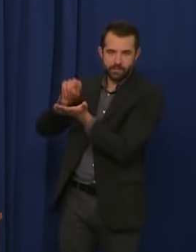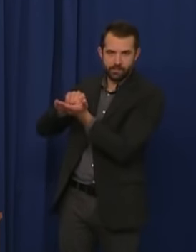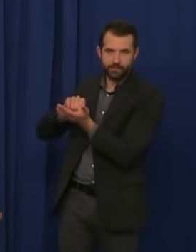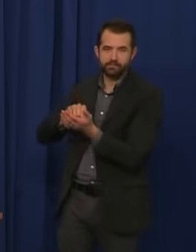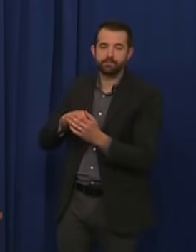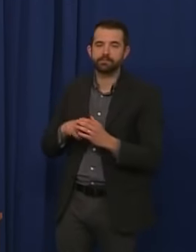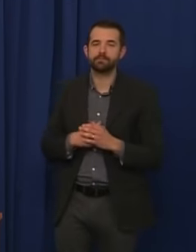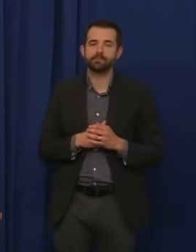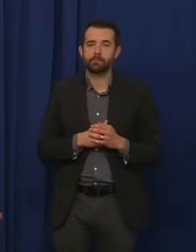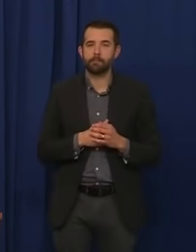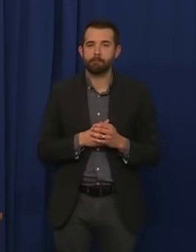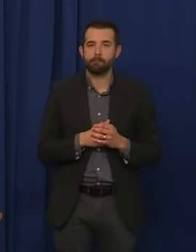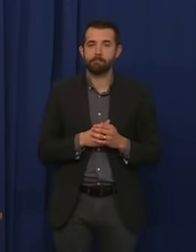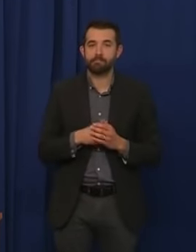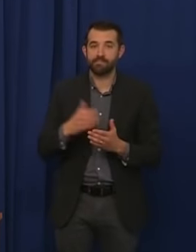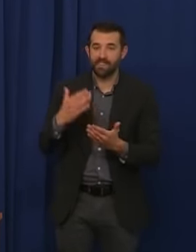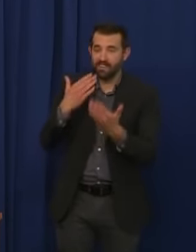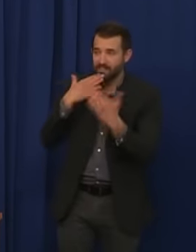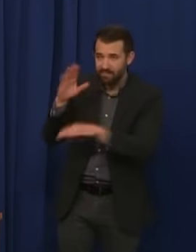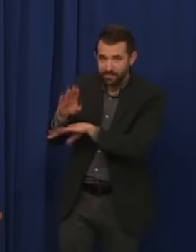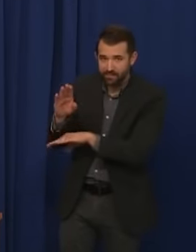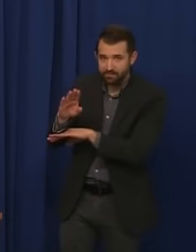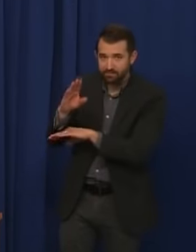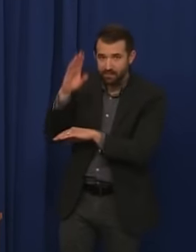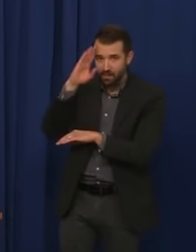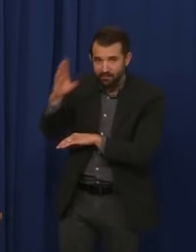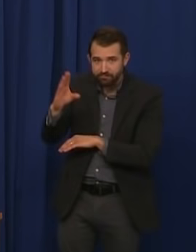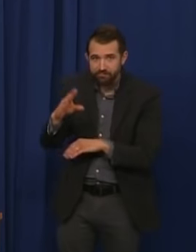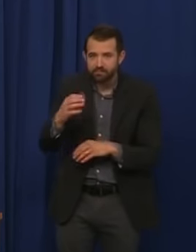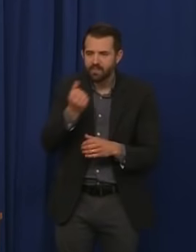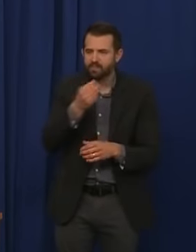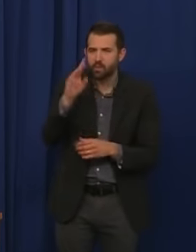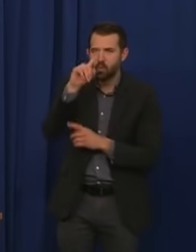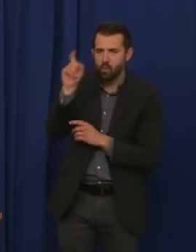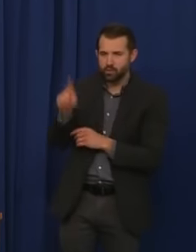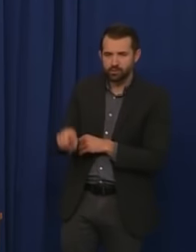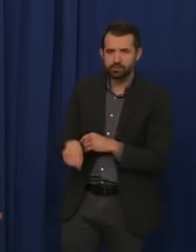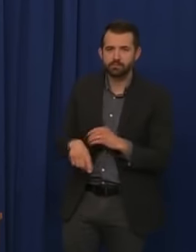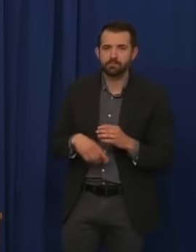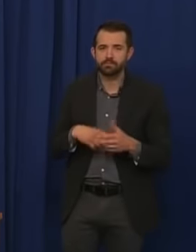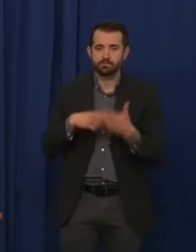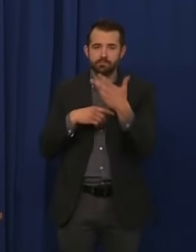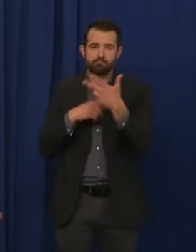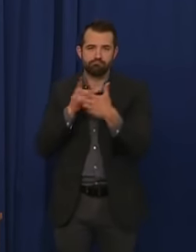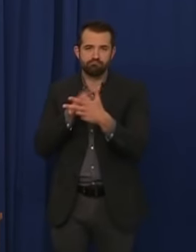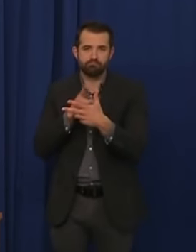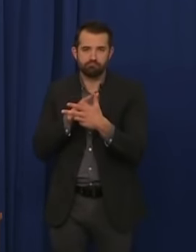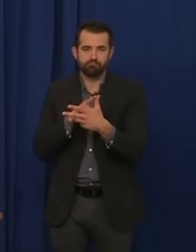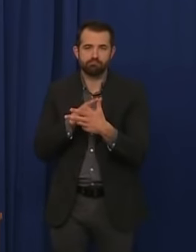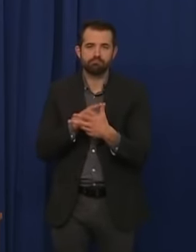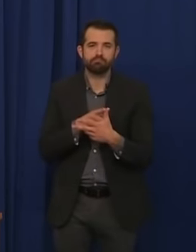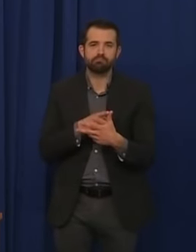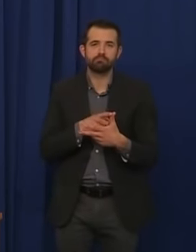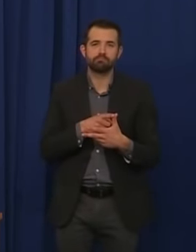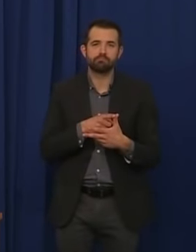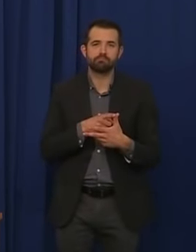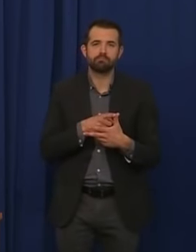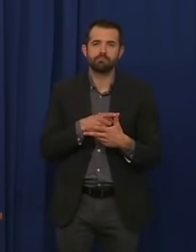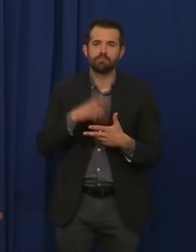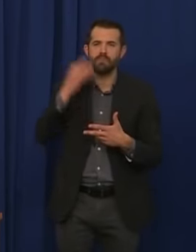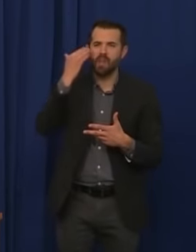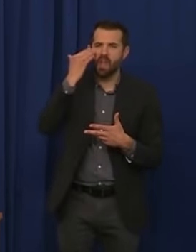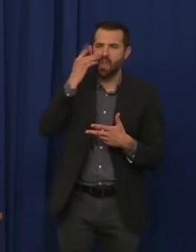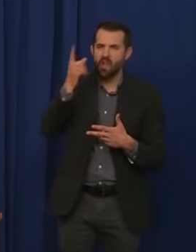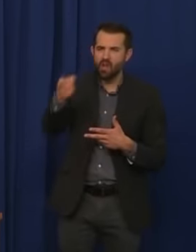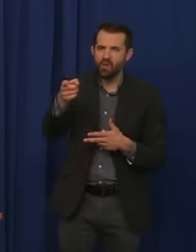Good afternoon, guys. Thanks for taking the time. I have a couple of questions, if I could. Based on, I know you guys use a lot of data models